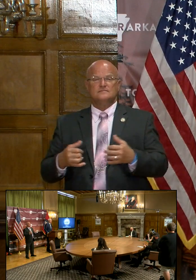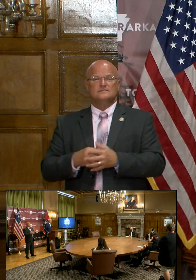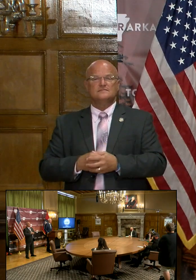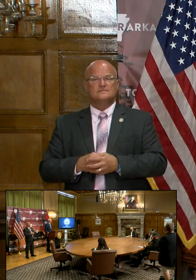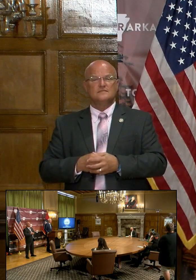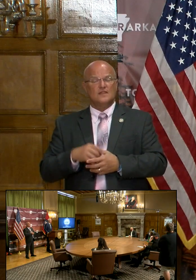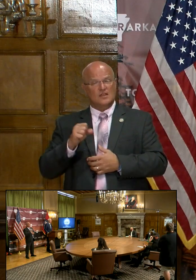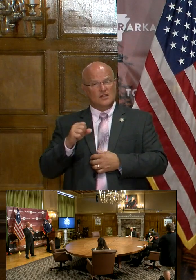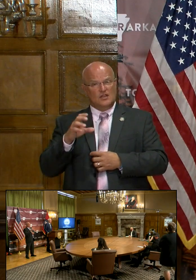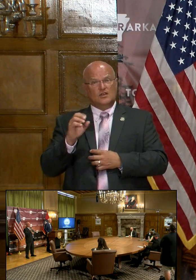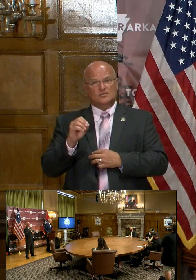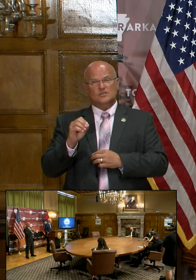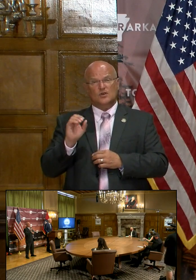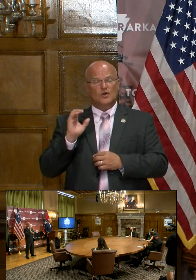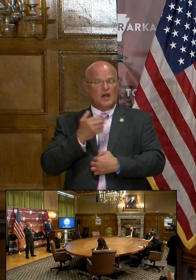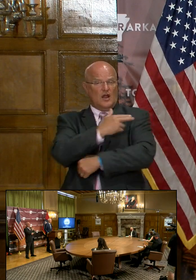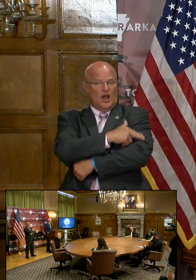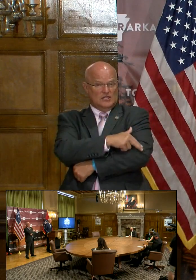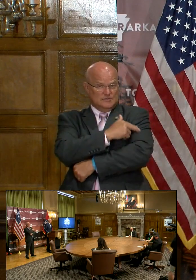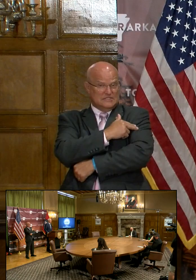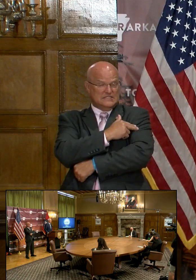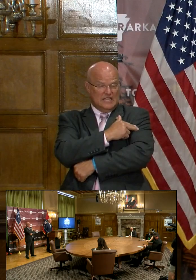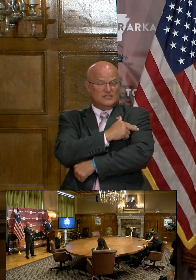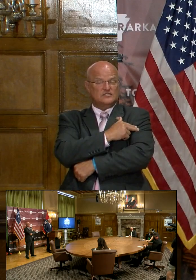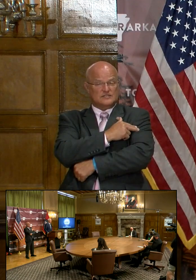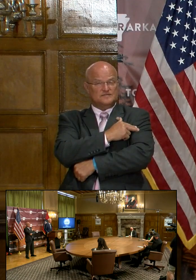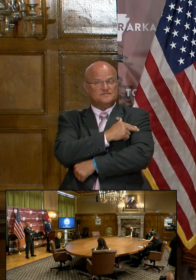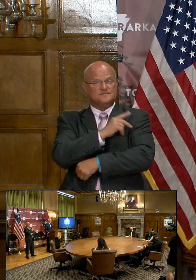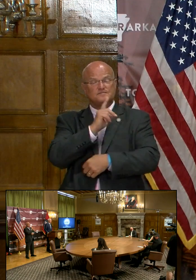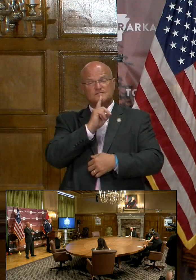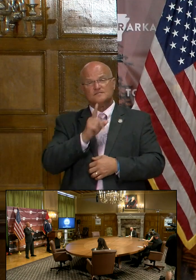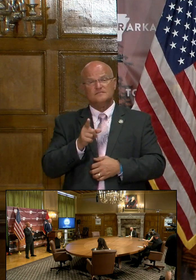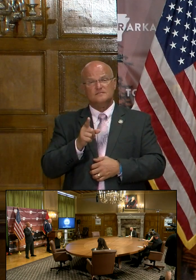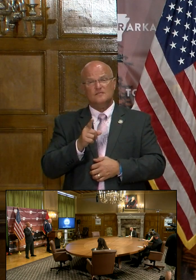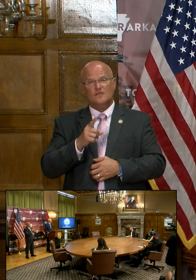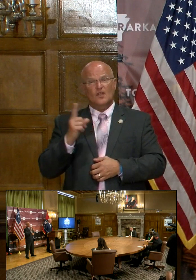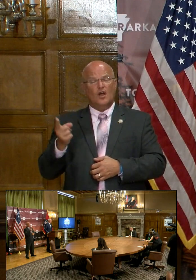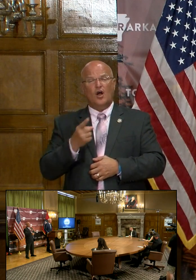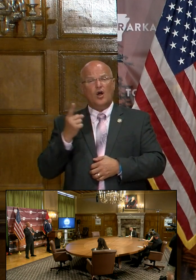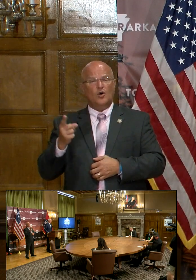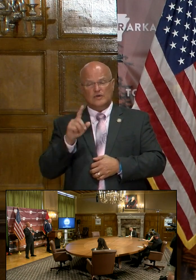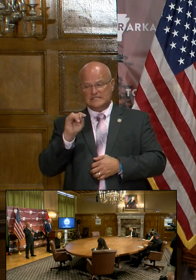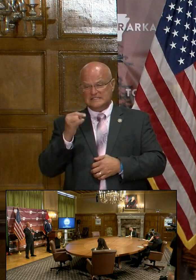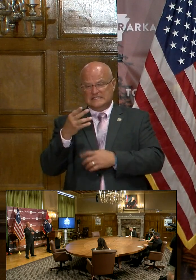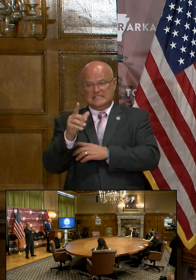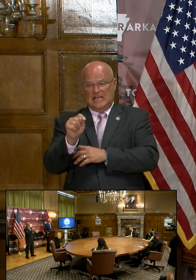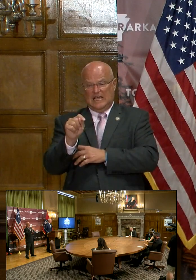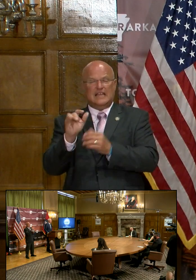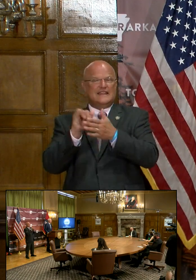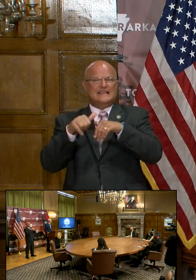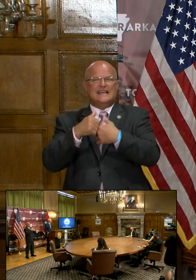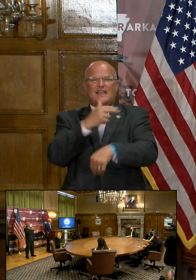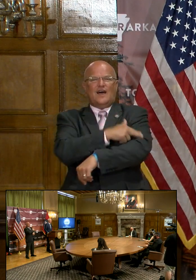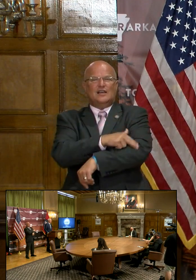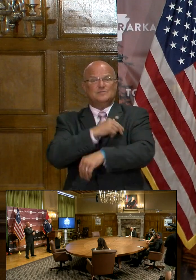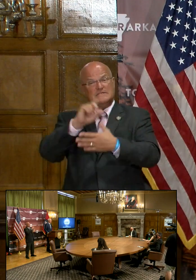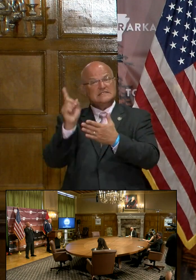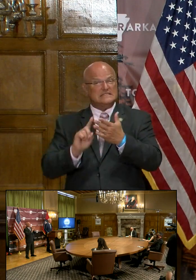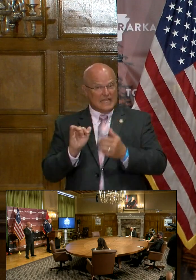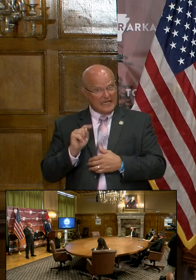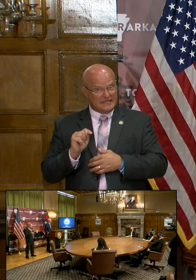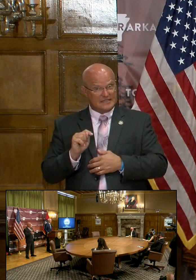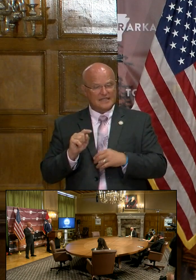have. And so our hospitalization is always tight in Arkansas because that's how the hospitals design